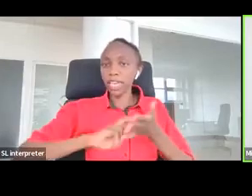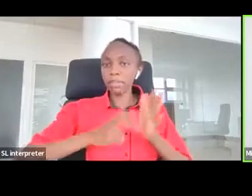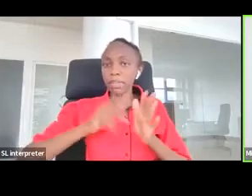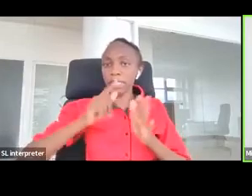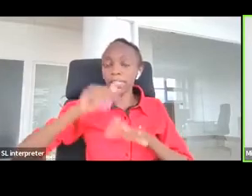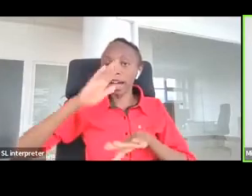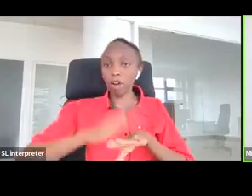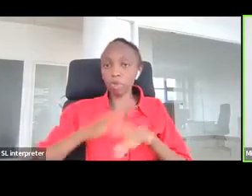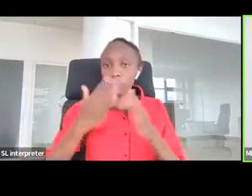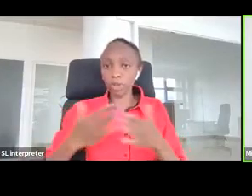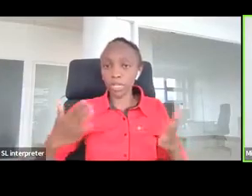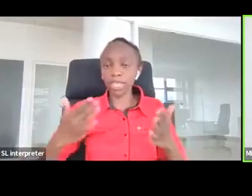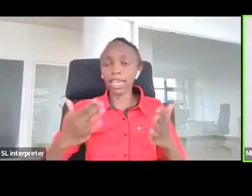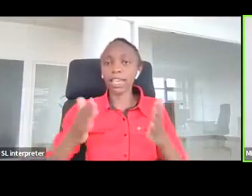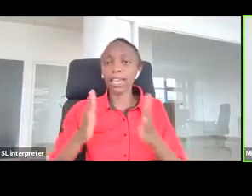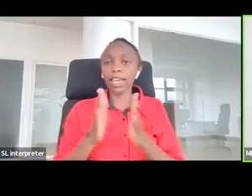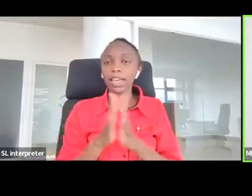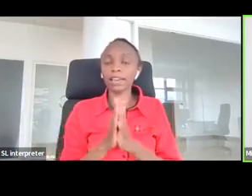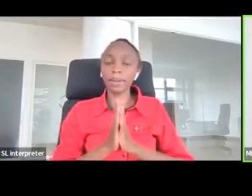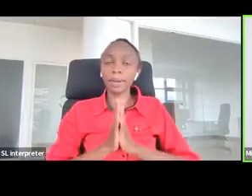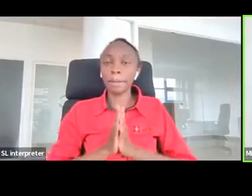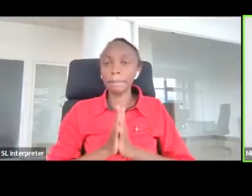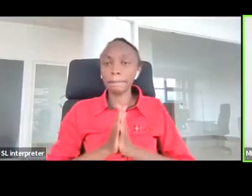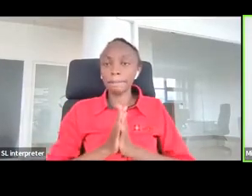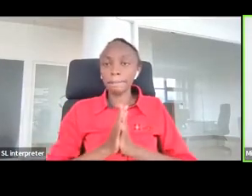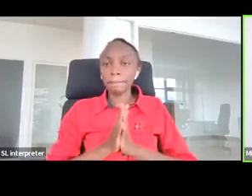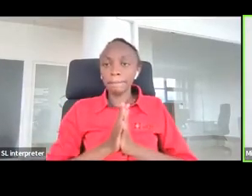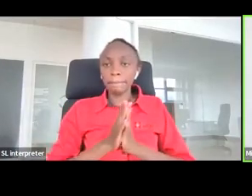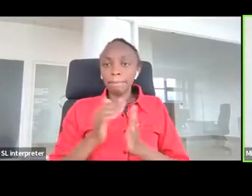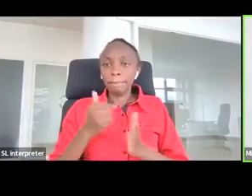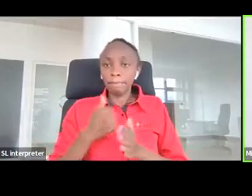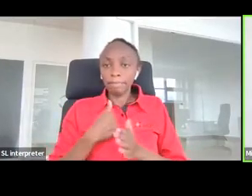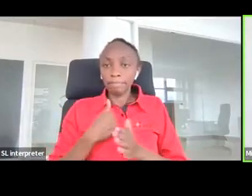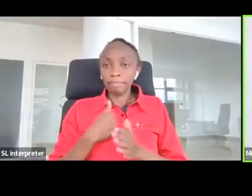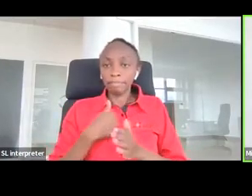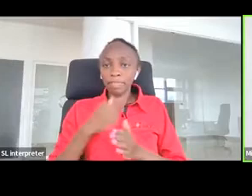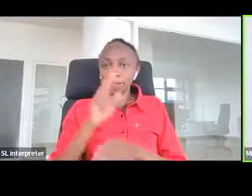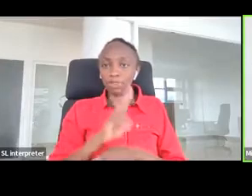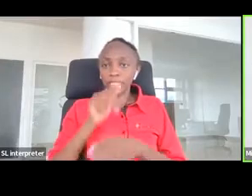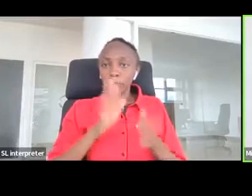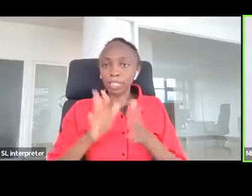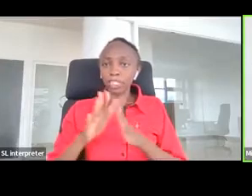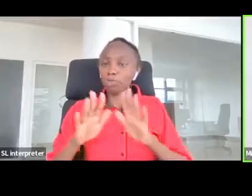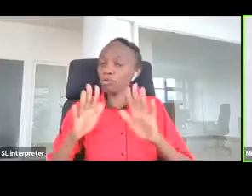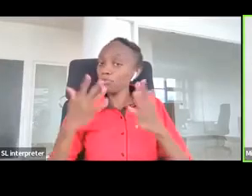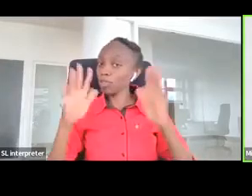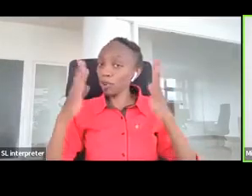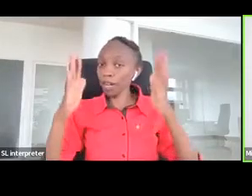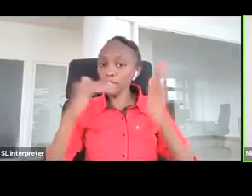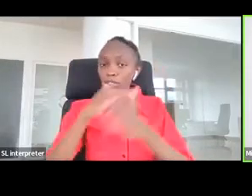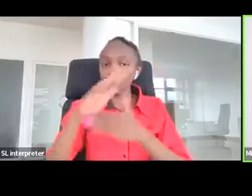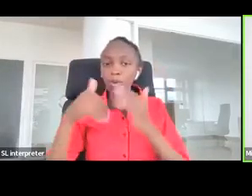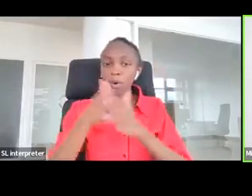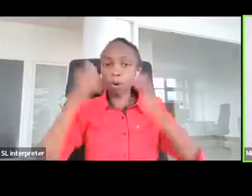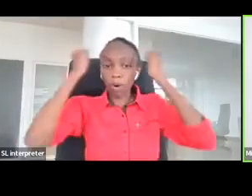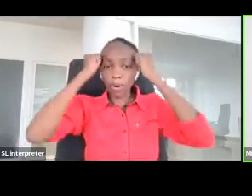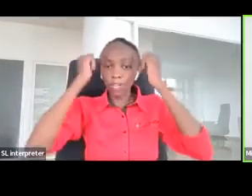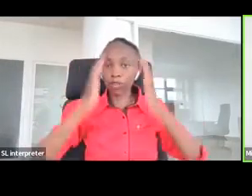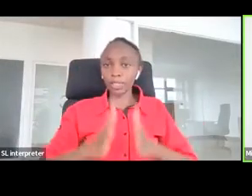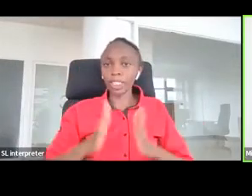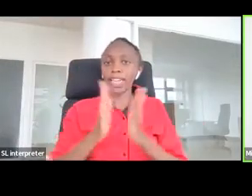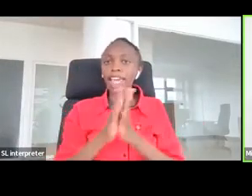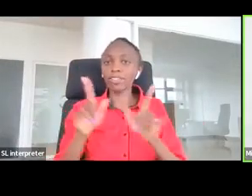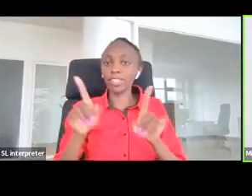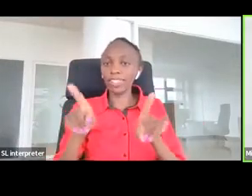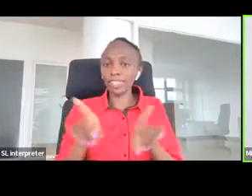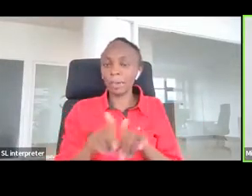And I really take this chance to congratulate them and to thank the teachers